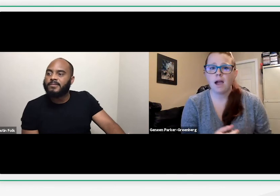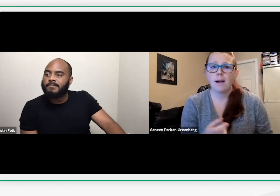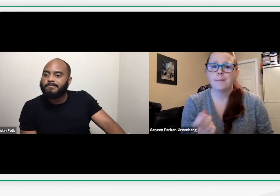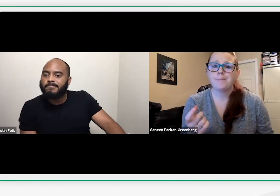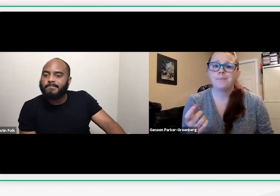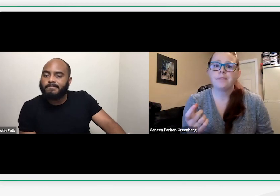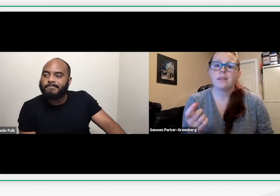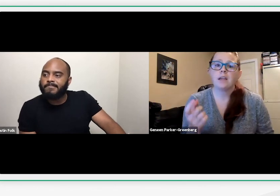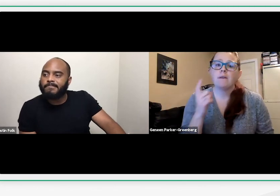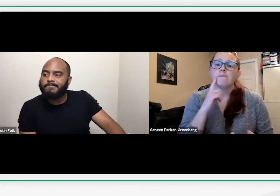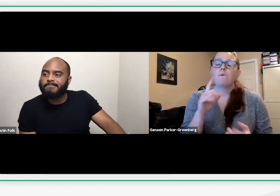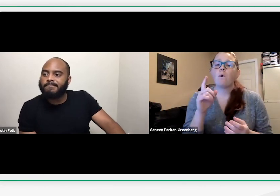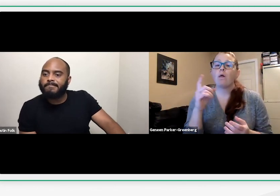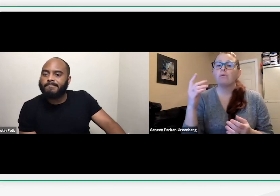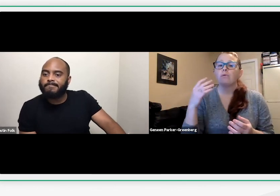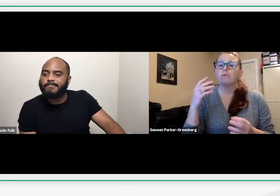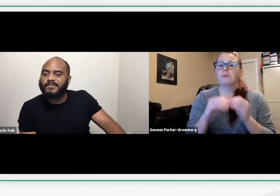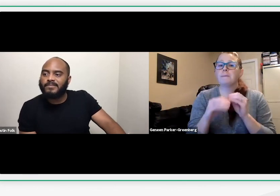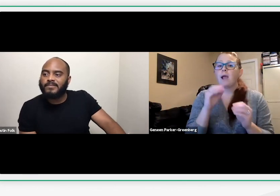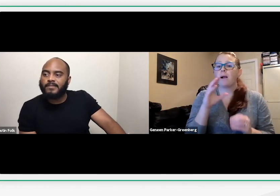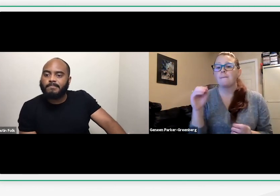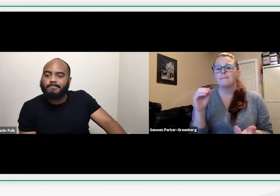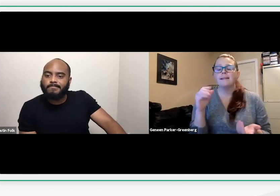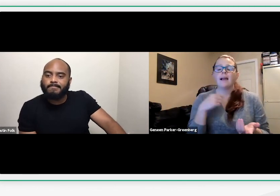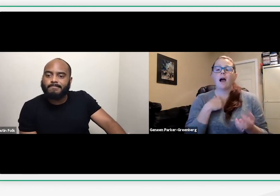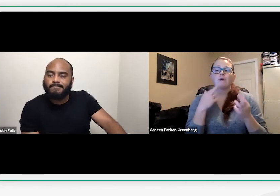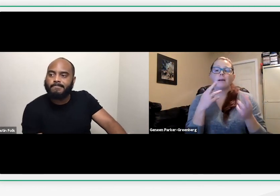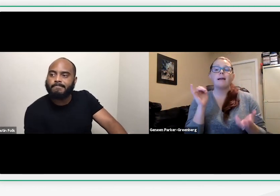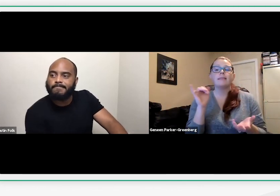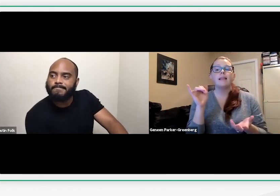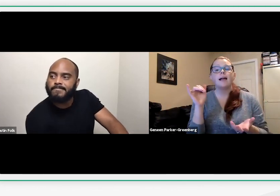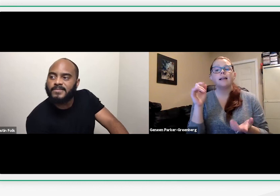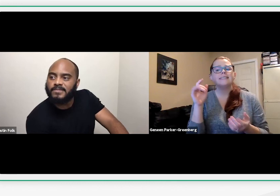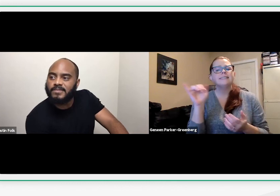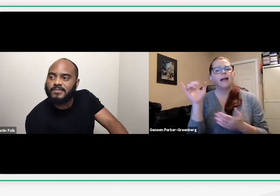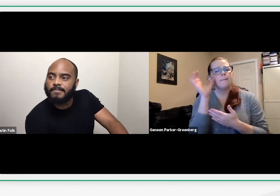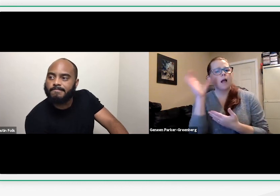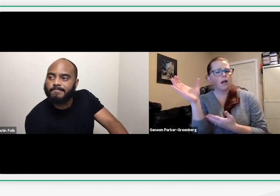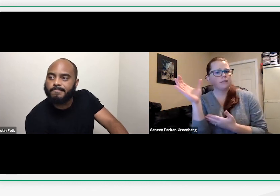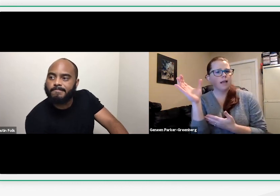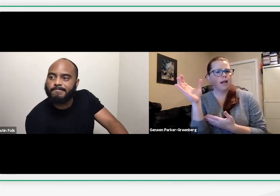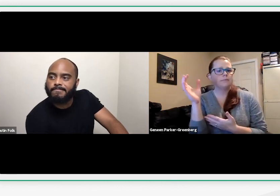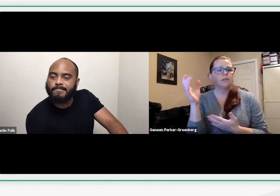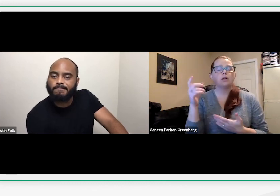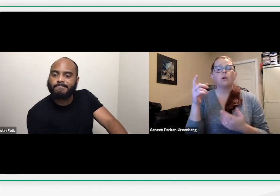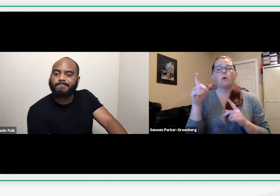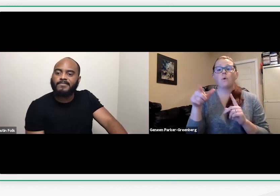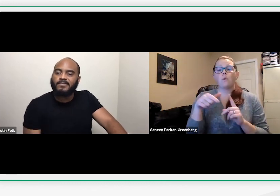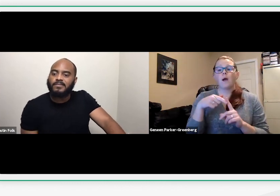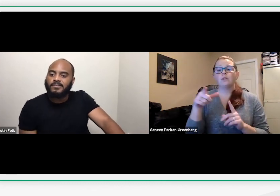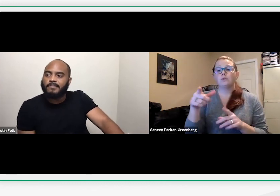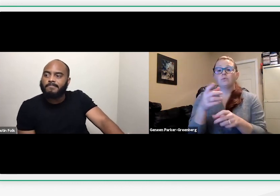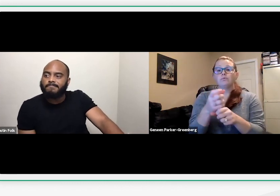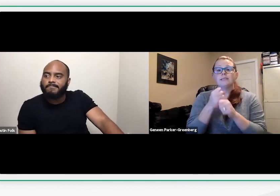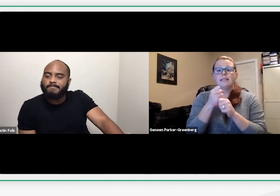so far, and I think you've answered them both. Oh, well, go Um, ahead, Janine. For the repair company, it